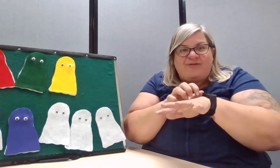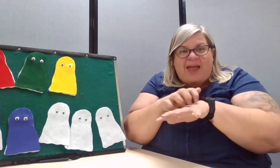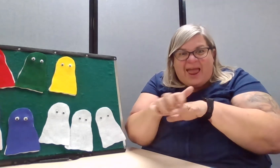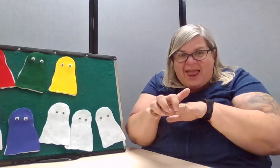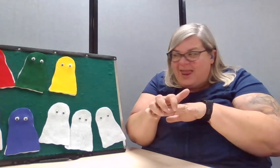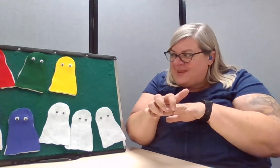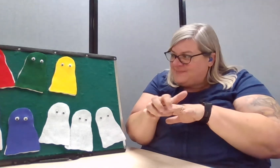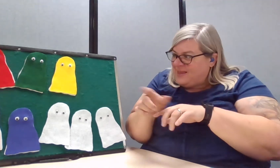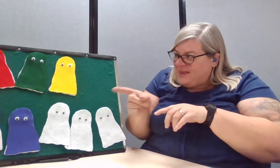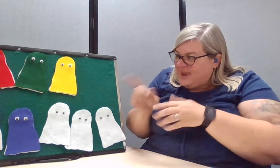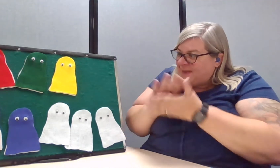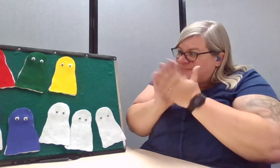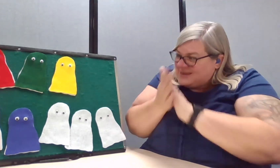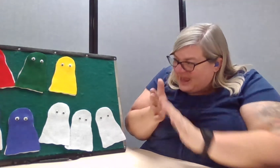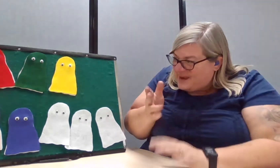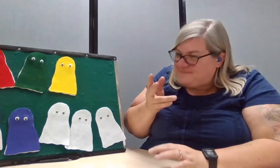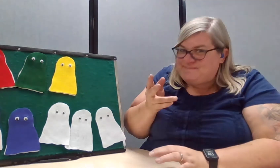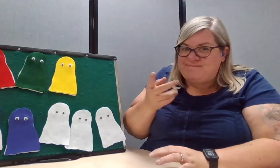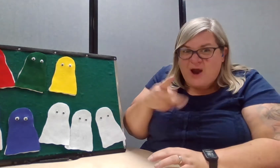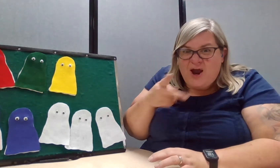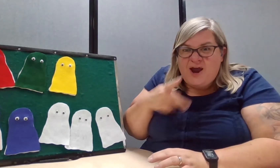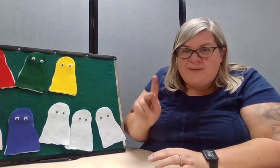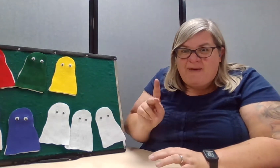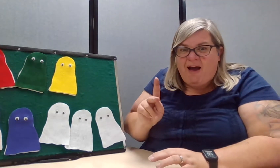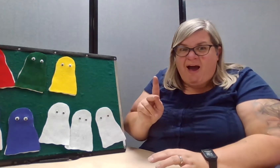Purple from the grapes.